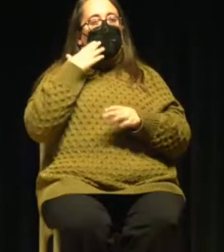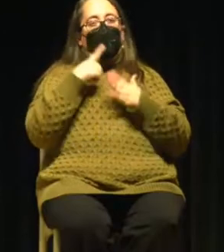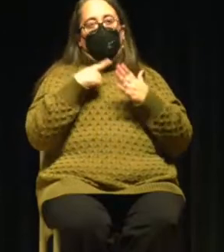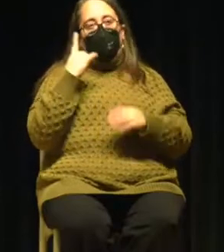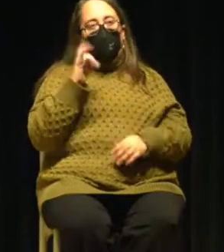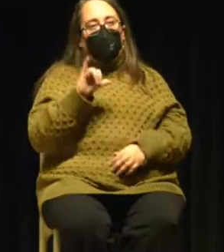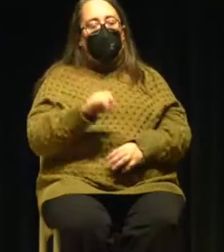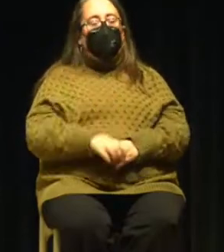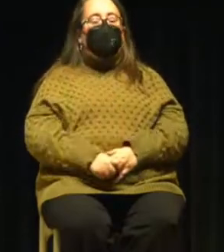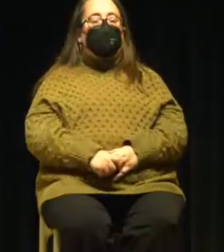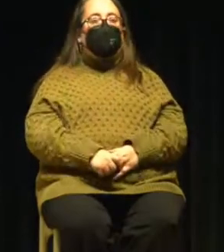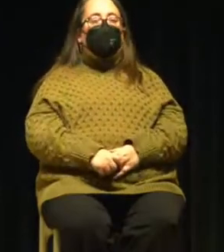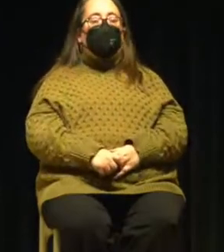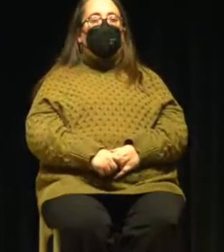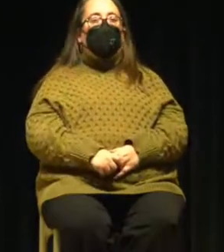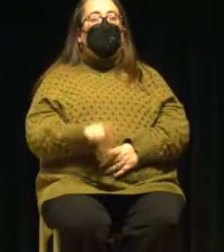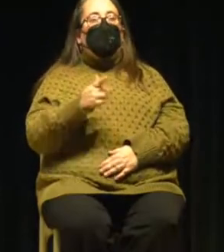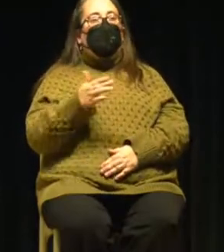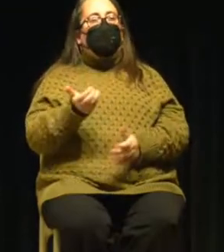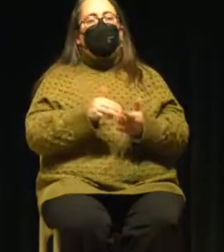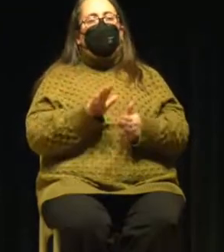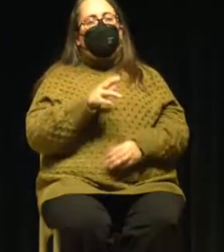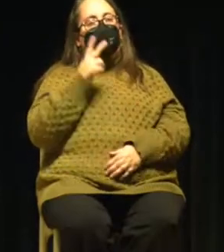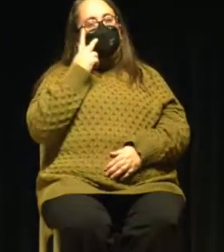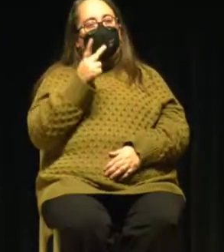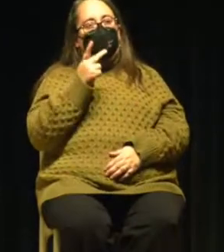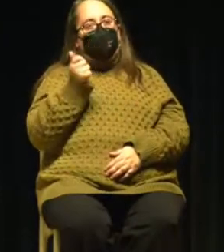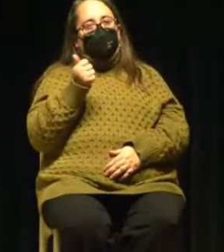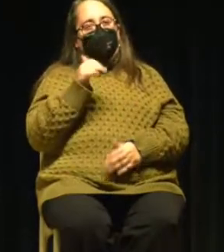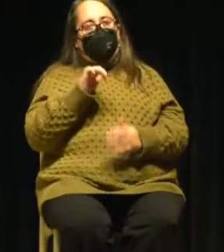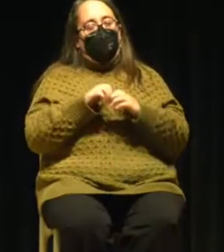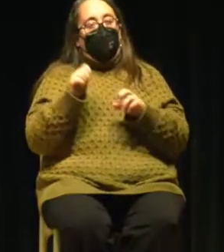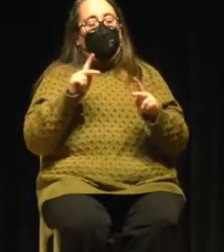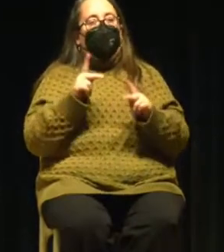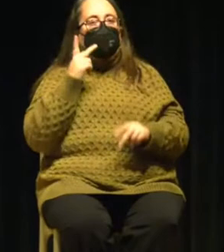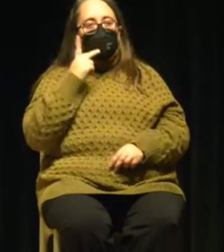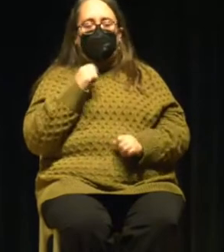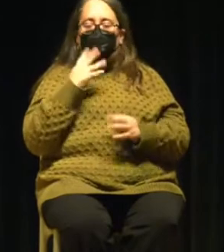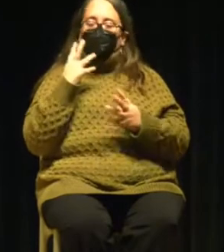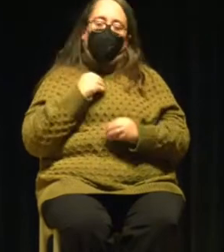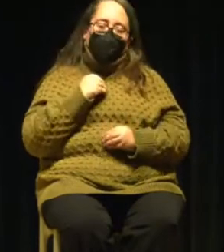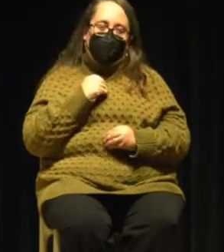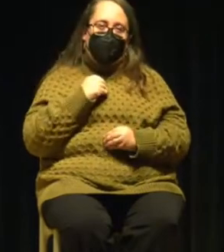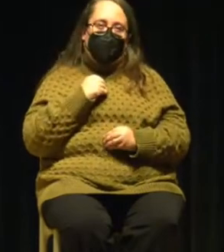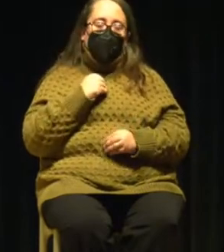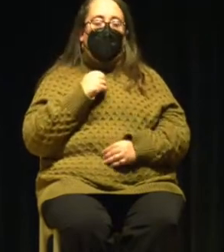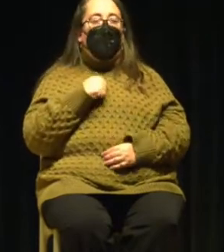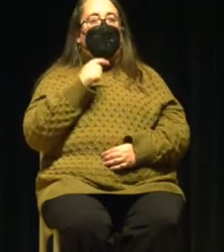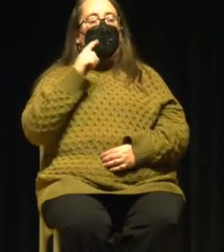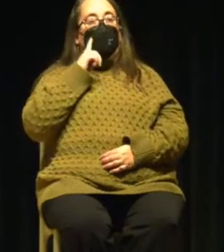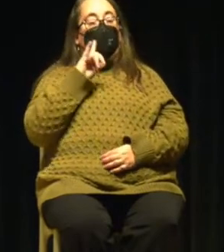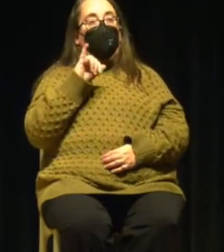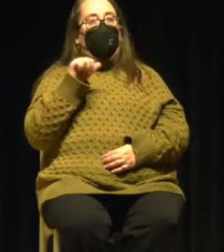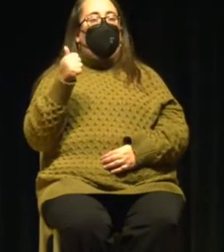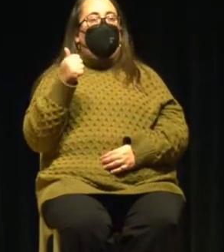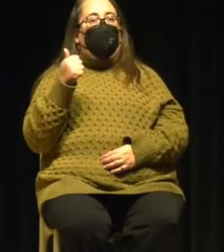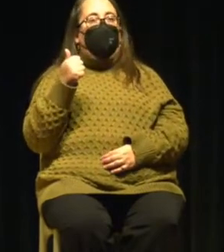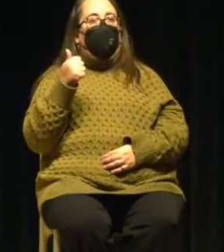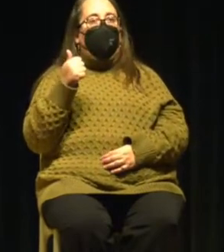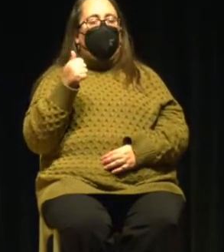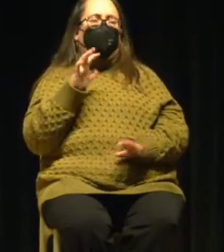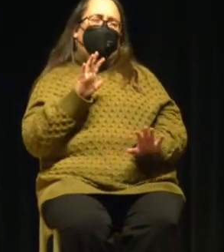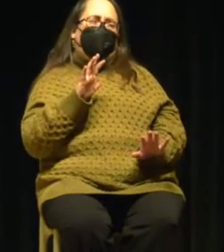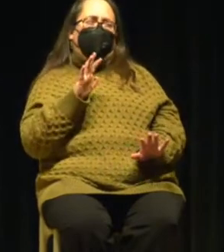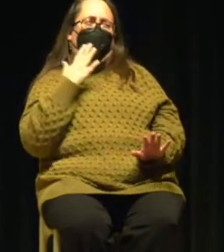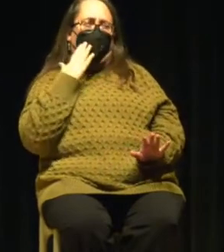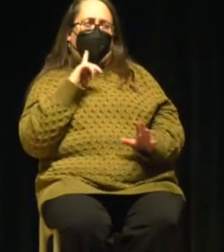And one of the things, again, you never see yourself the way other people see you. You're so gorgeous. So I think that was the other thing. You're like, quite a stretch, but okay. This,